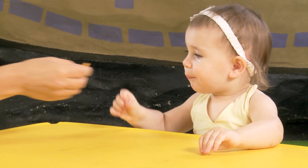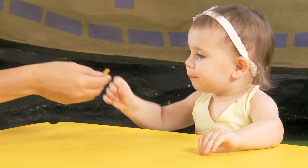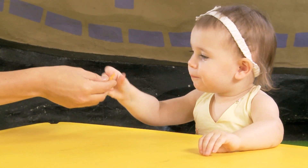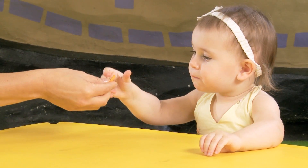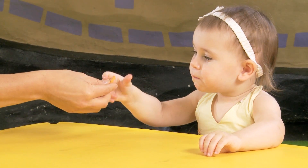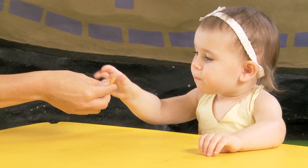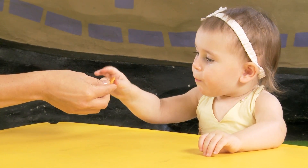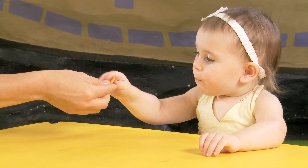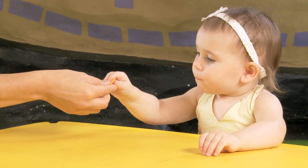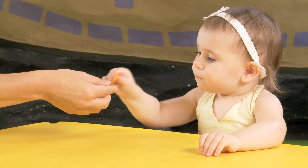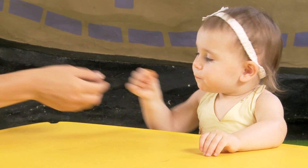frustration.